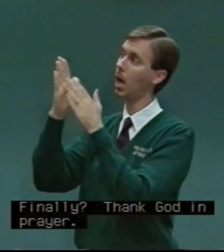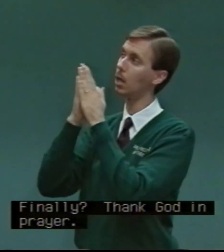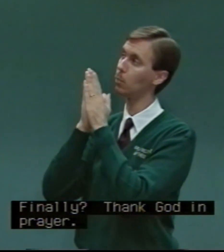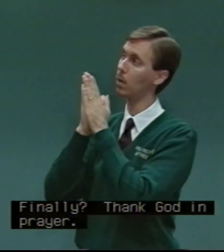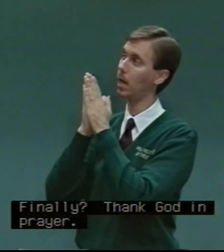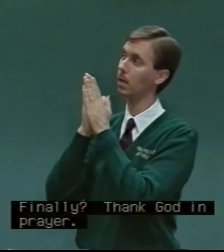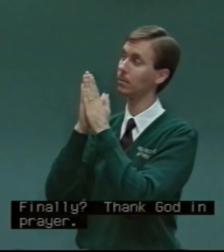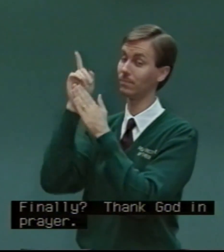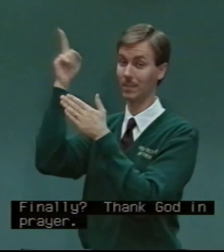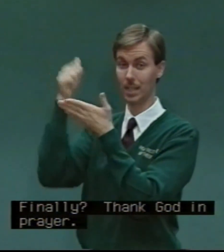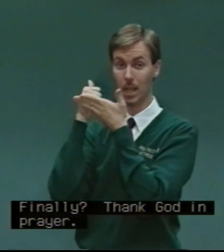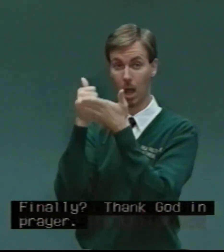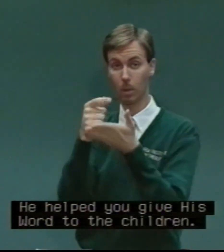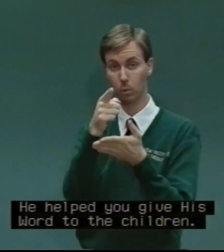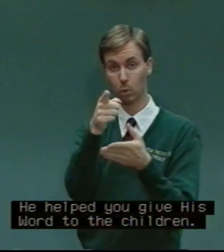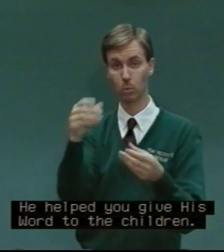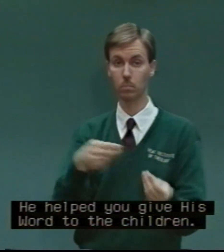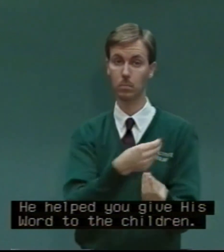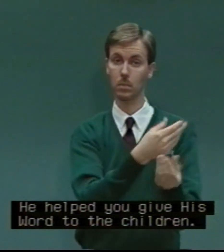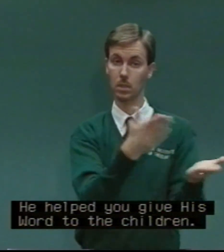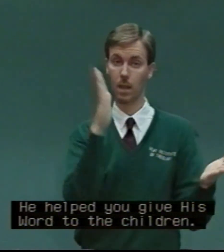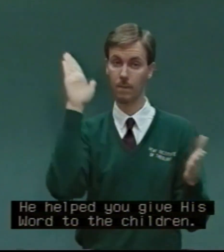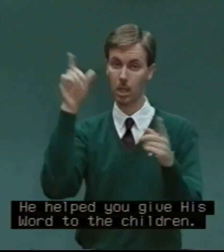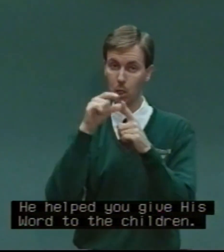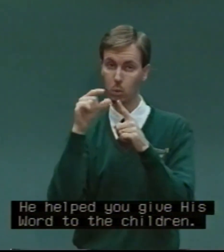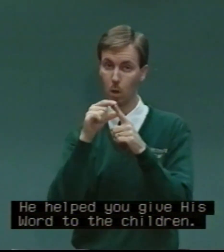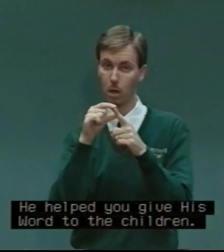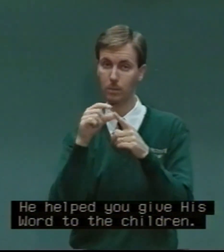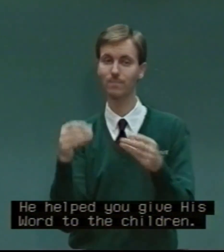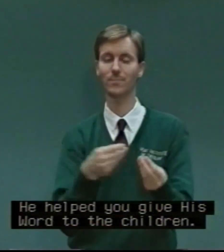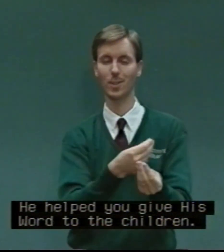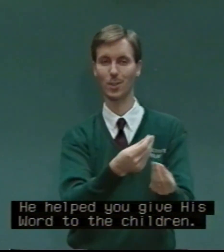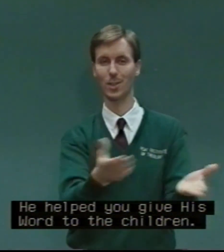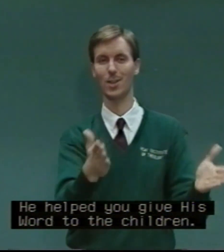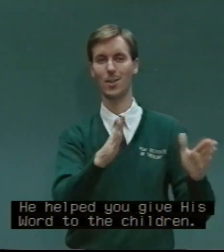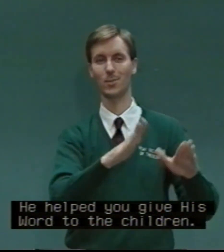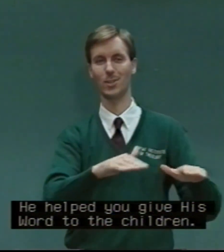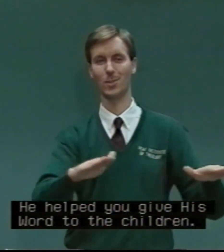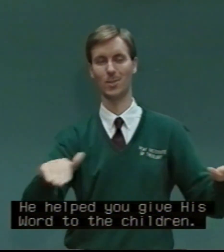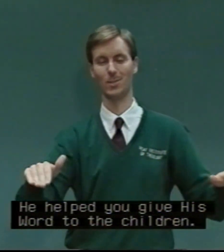prayer. He helped you give His word to the children.